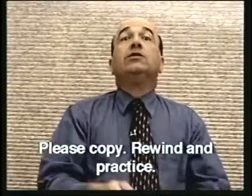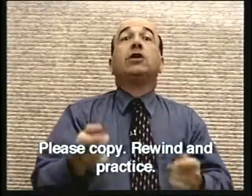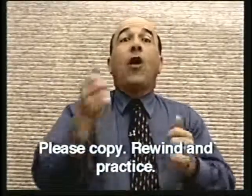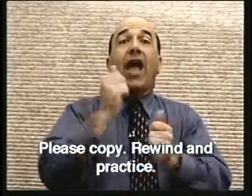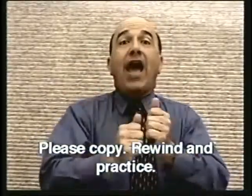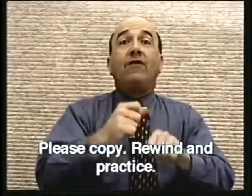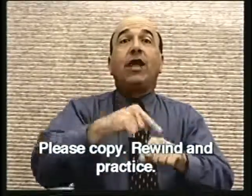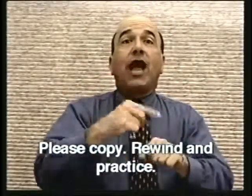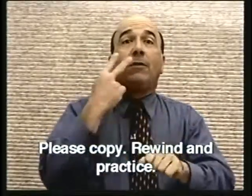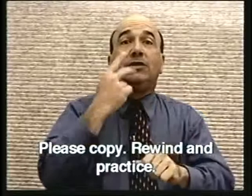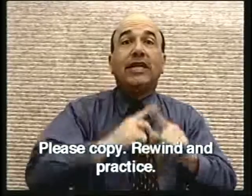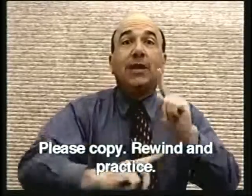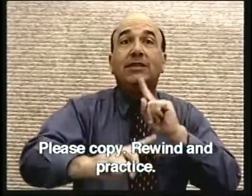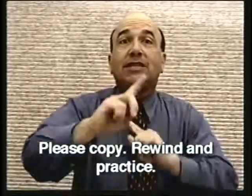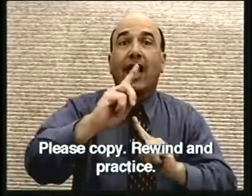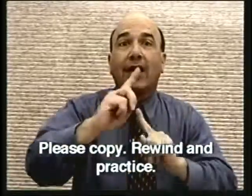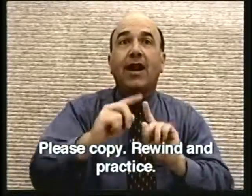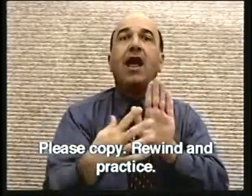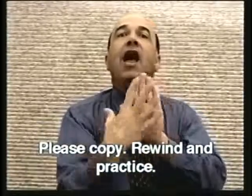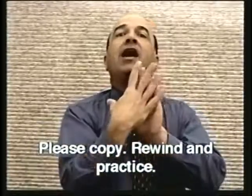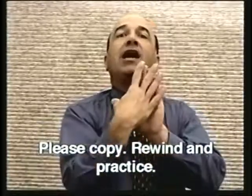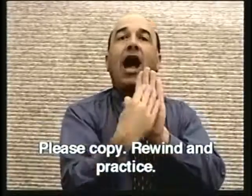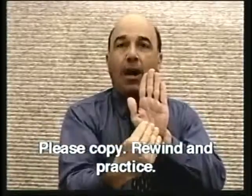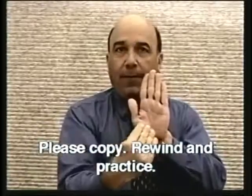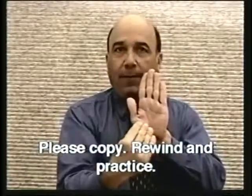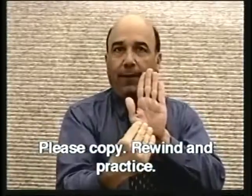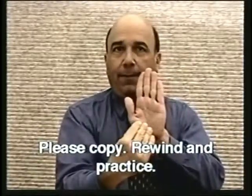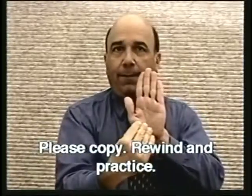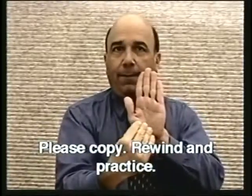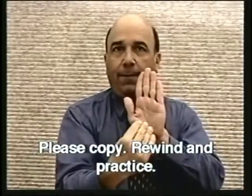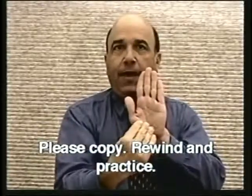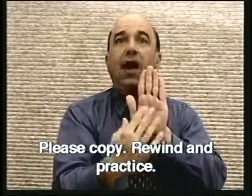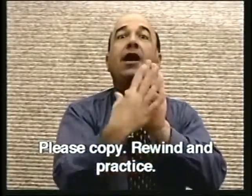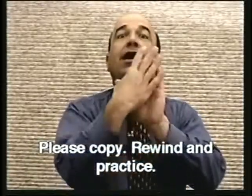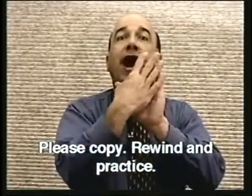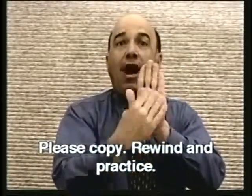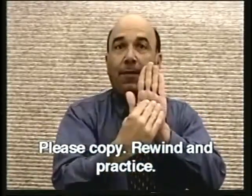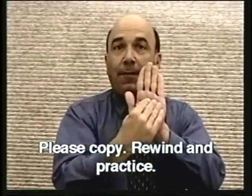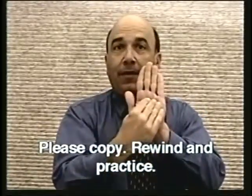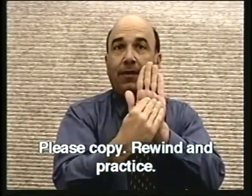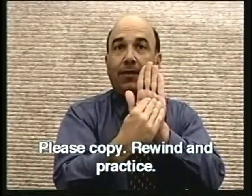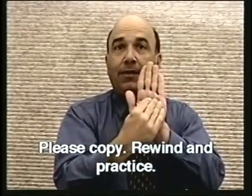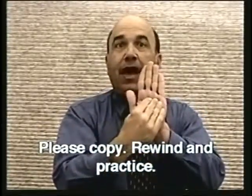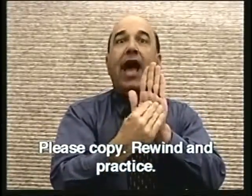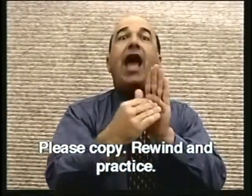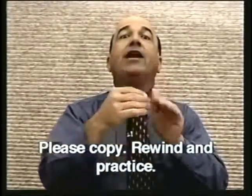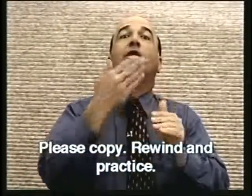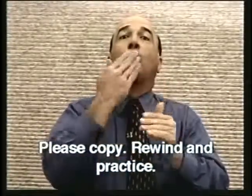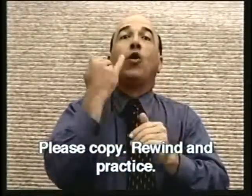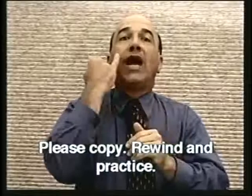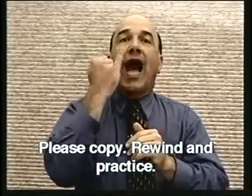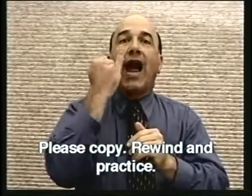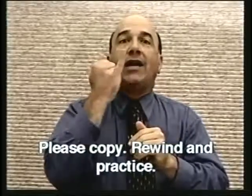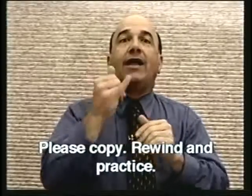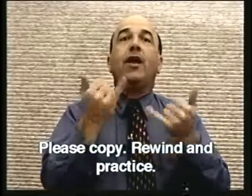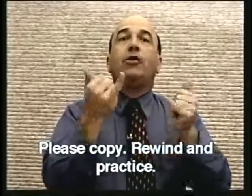So every time you see me sign, copy me. Copy me. And it's a good idea to